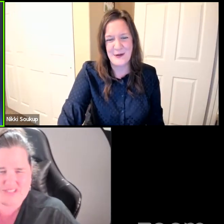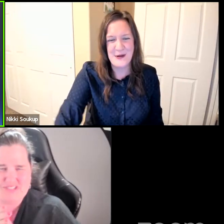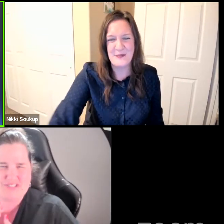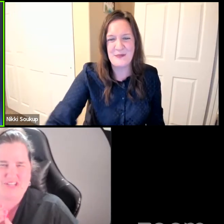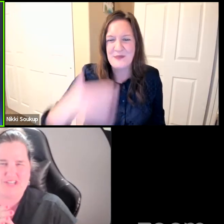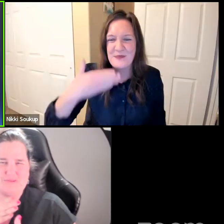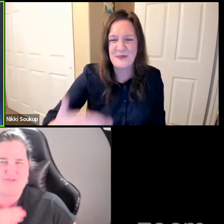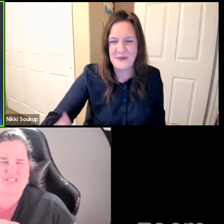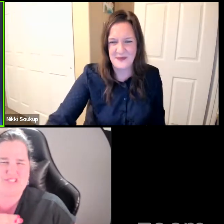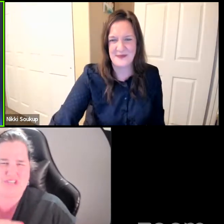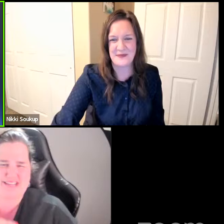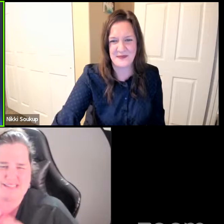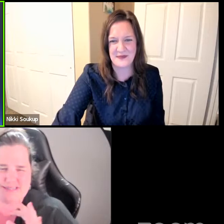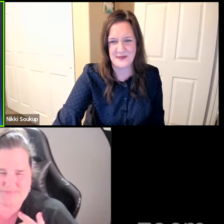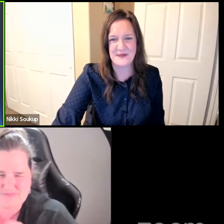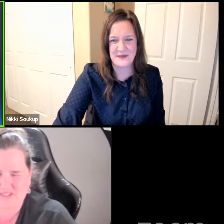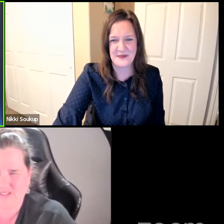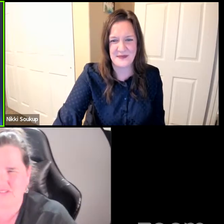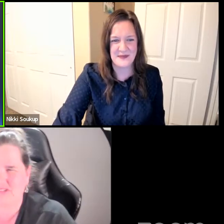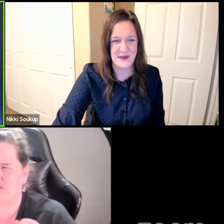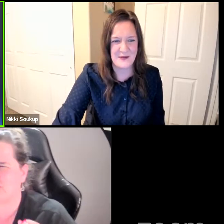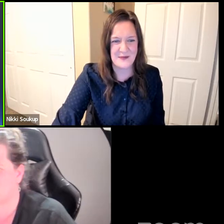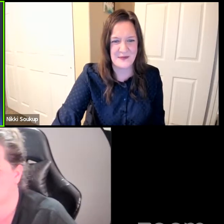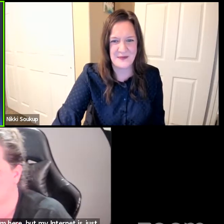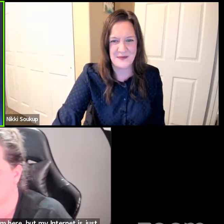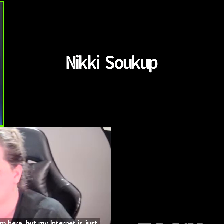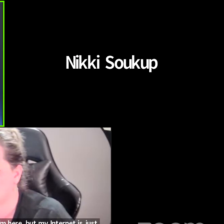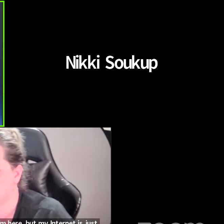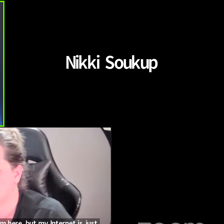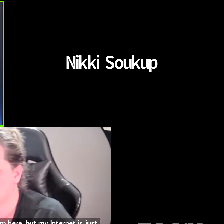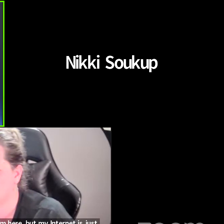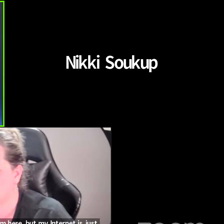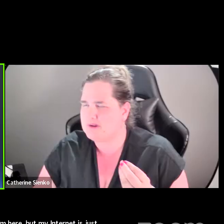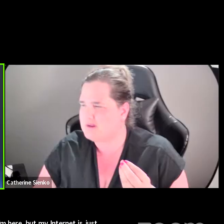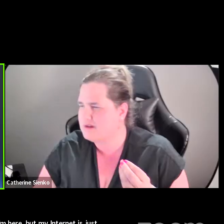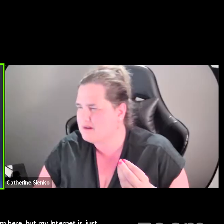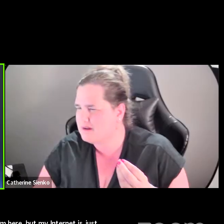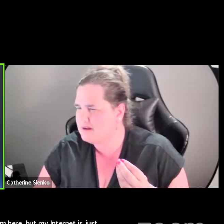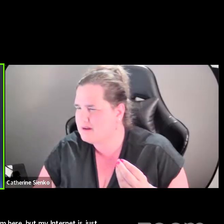Thank you so much, Nikki. Thank you for sharing your comments. We appreciate that.